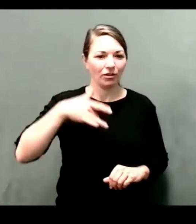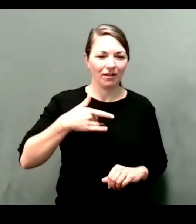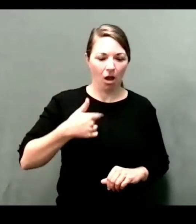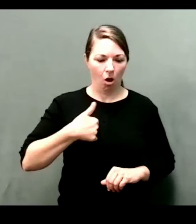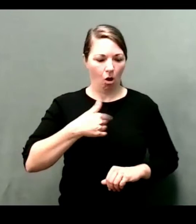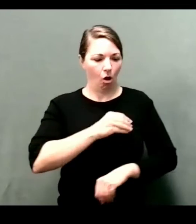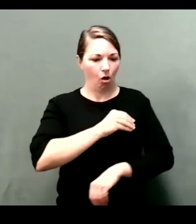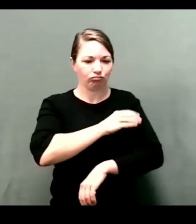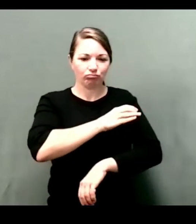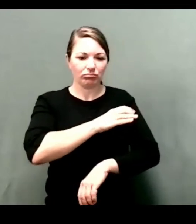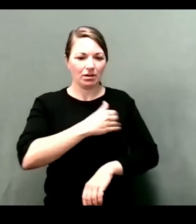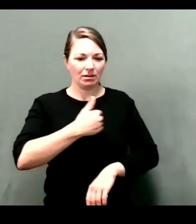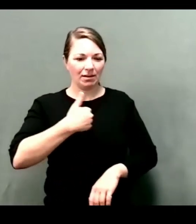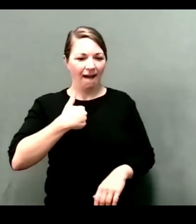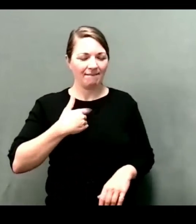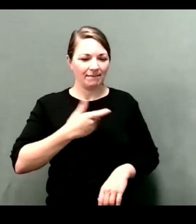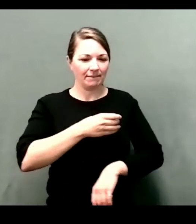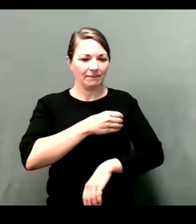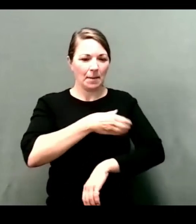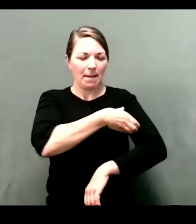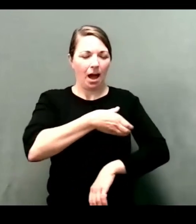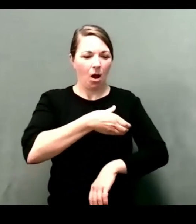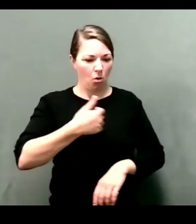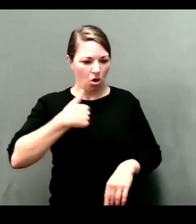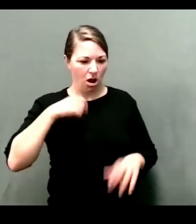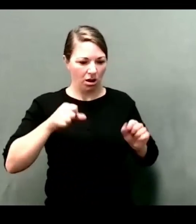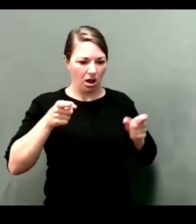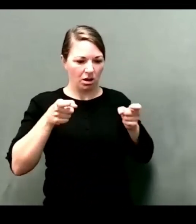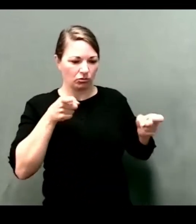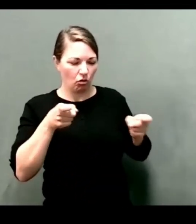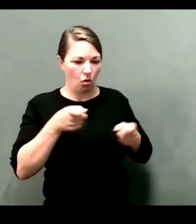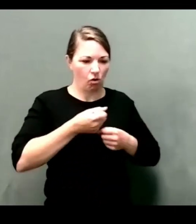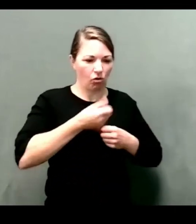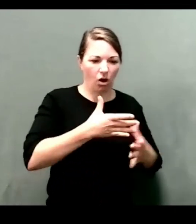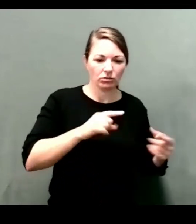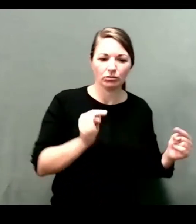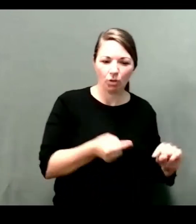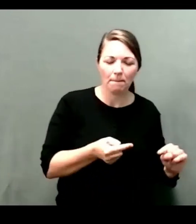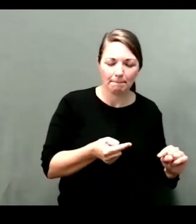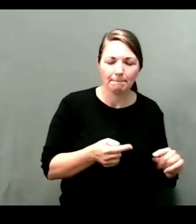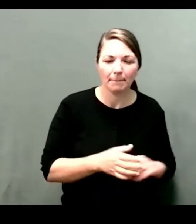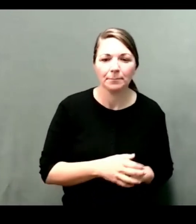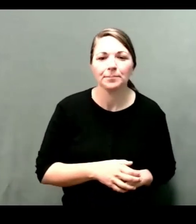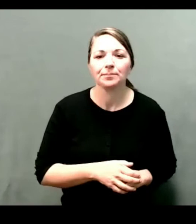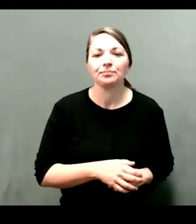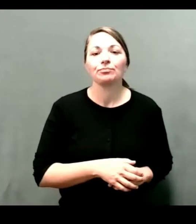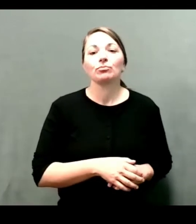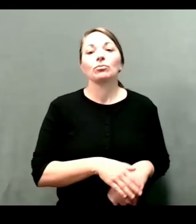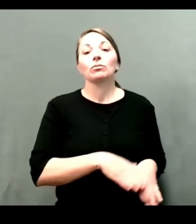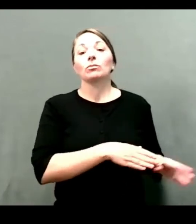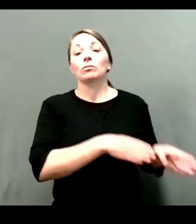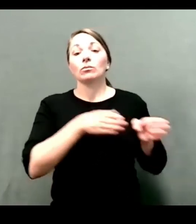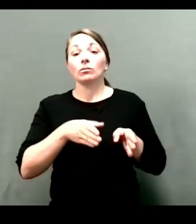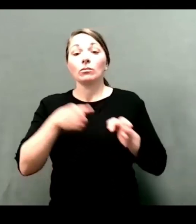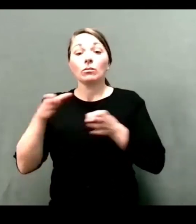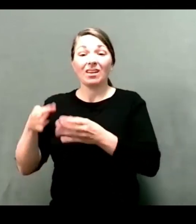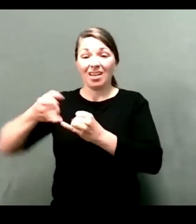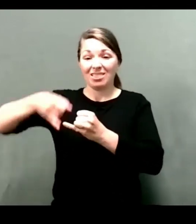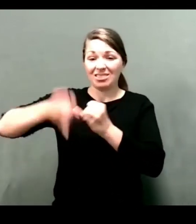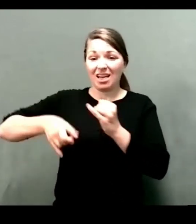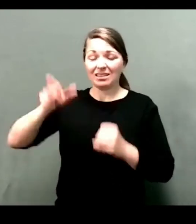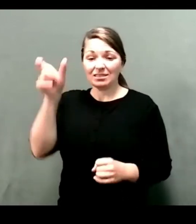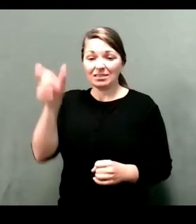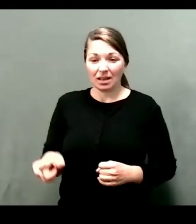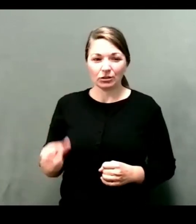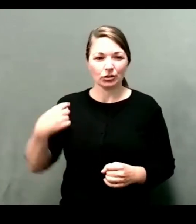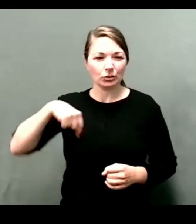right? This is something that I can use as a way to control or cause harm. And then the last section here was thinking about how